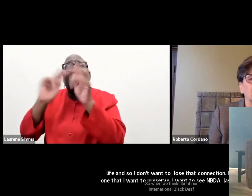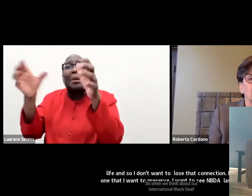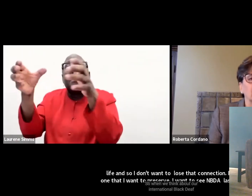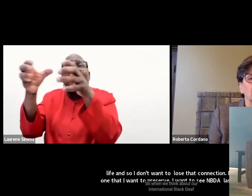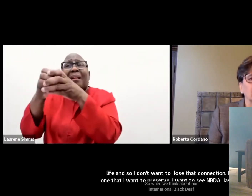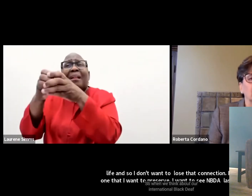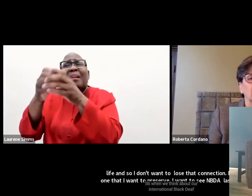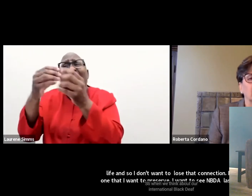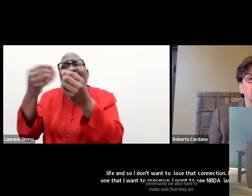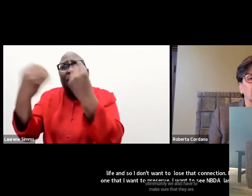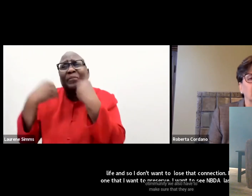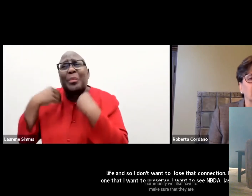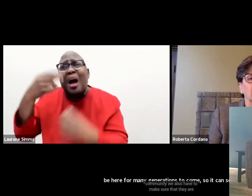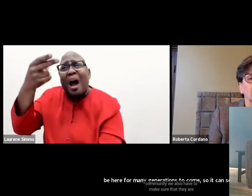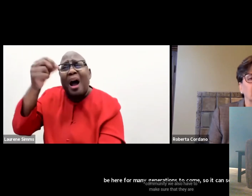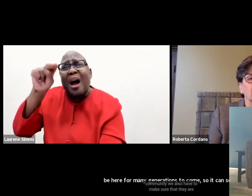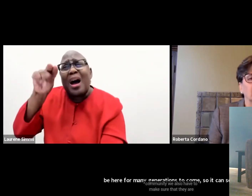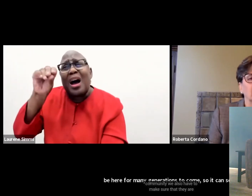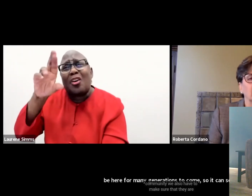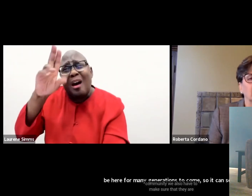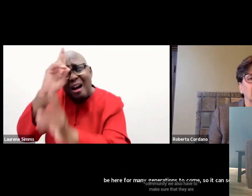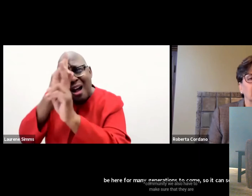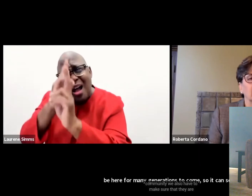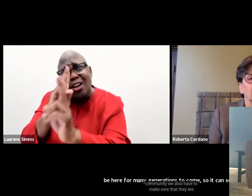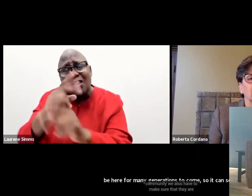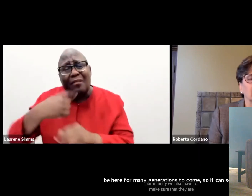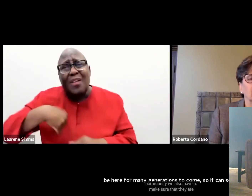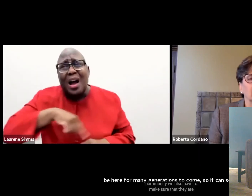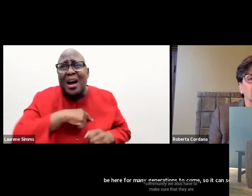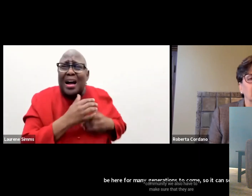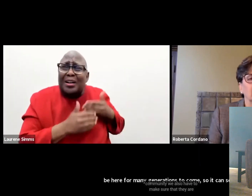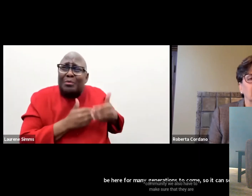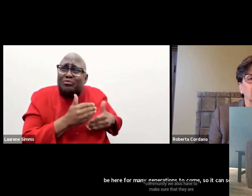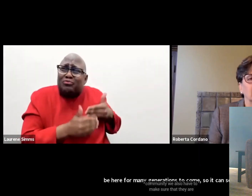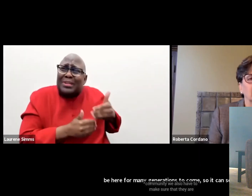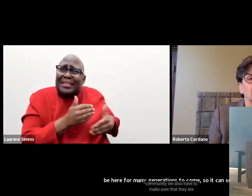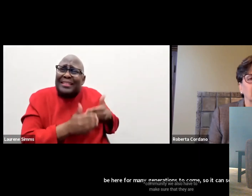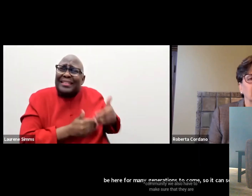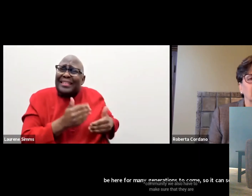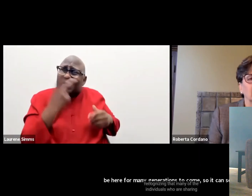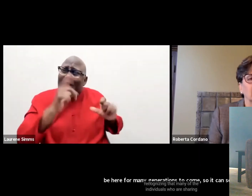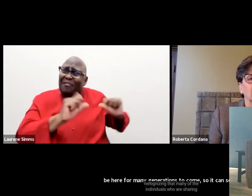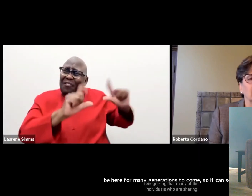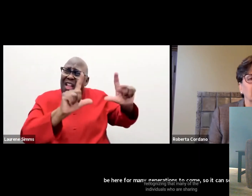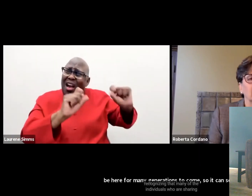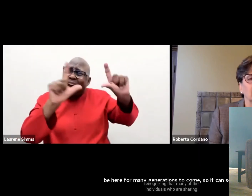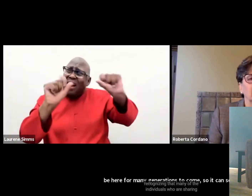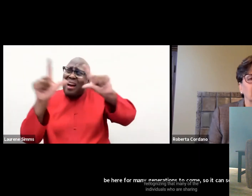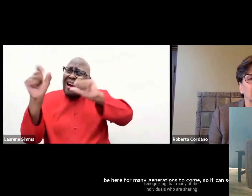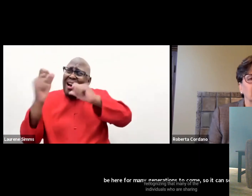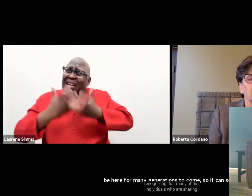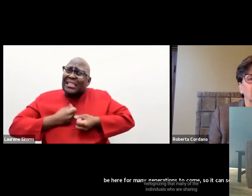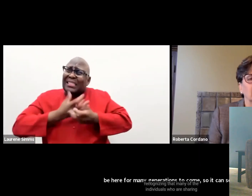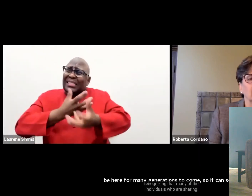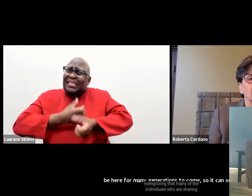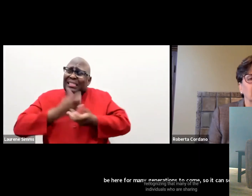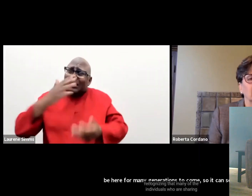I want the international Black people to come together and move forward, make sure that they